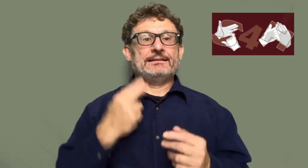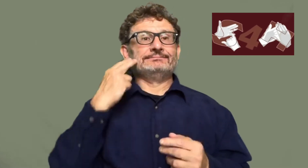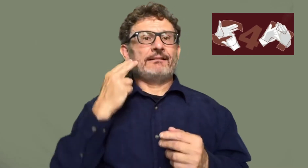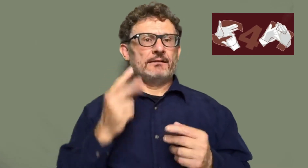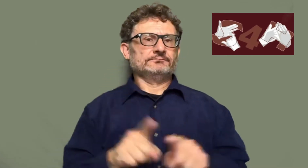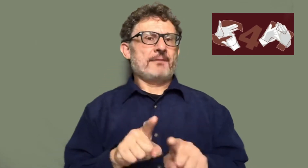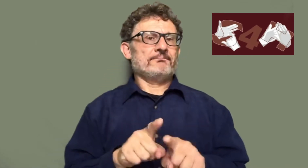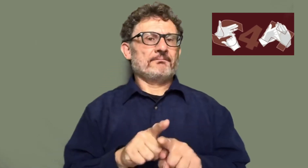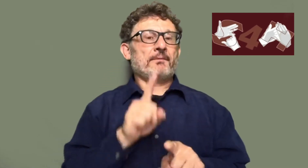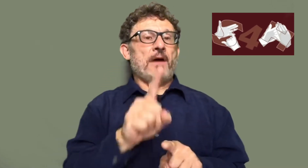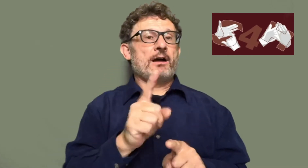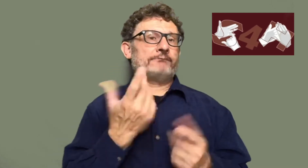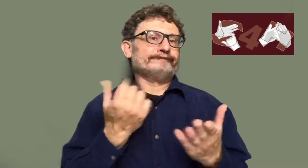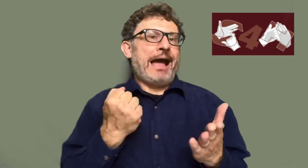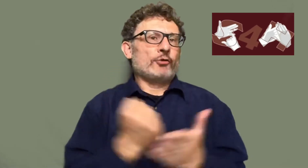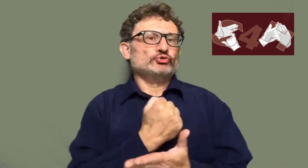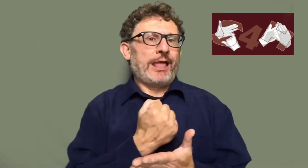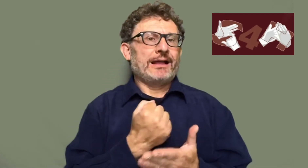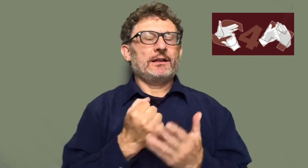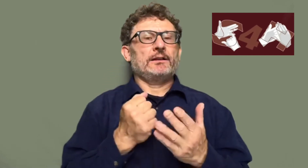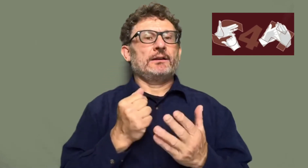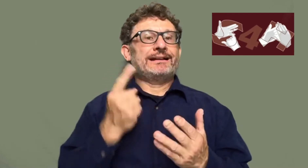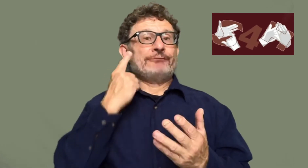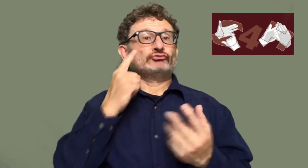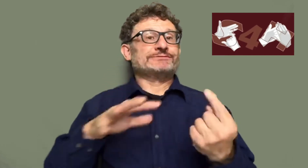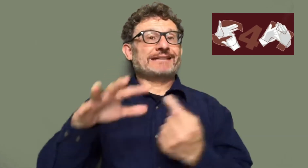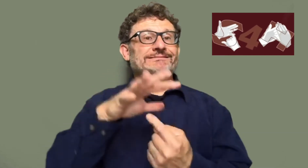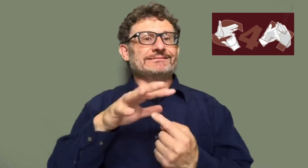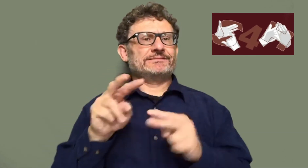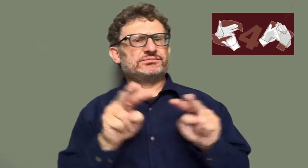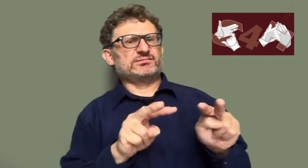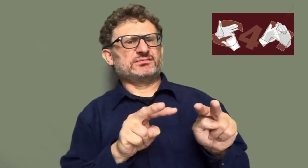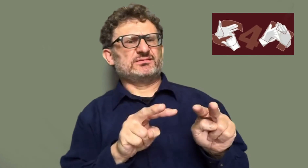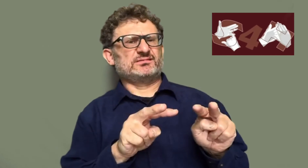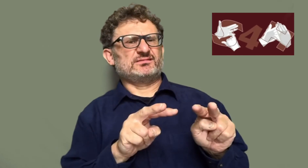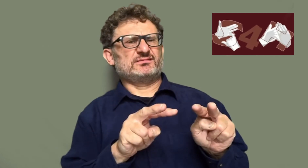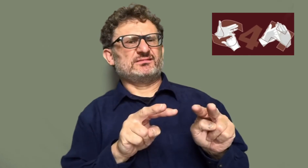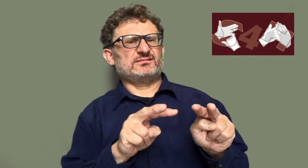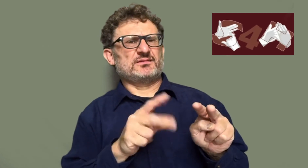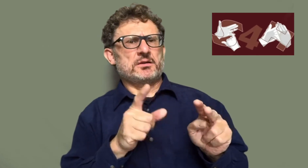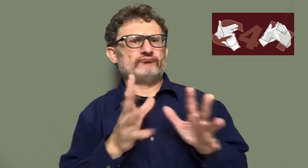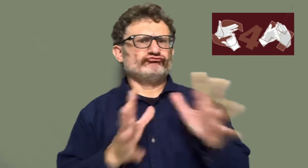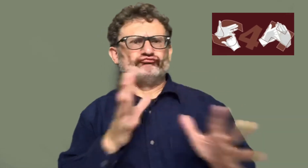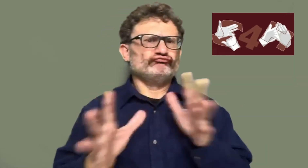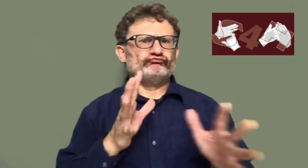you're hearing from when someone is speaking. Now it's like that with a deaf person. Now, unfortunately, when hearing people look at deaf